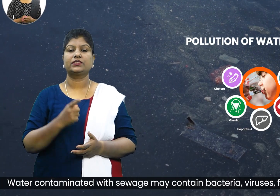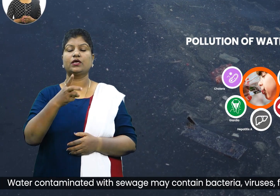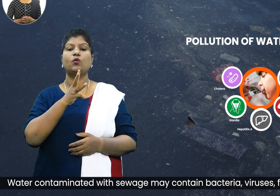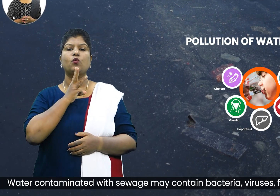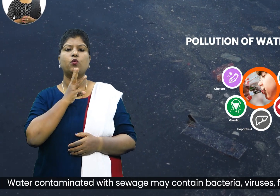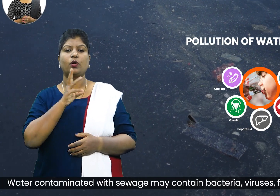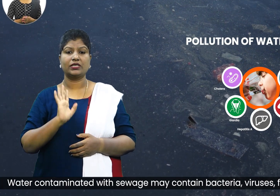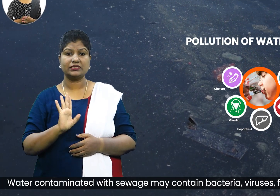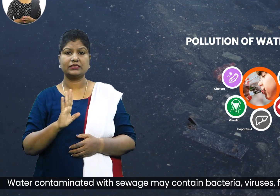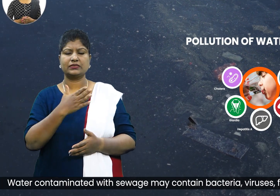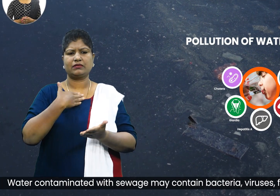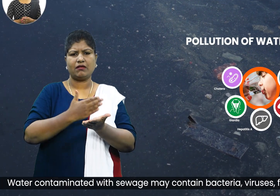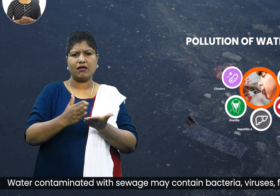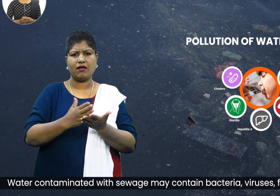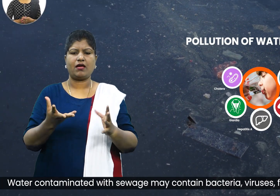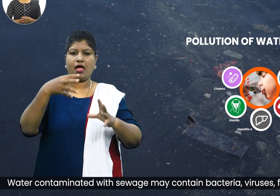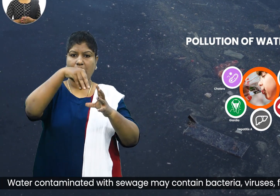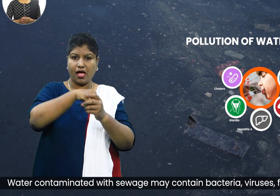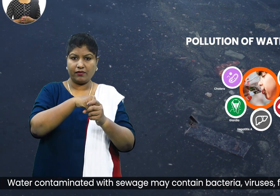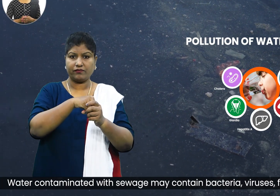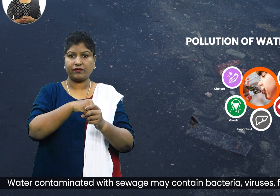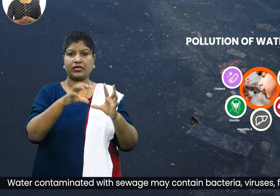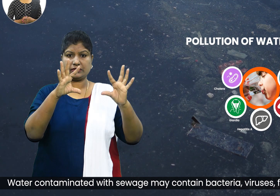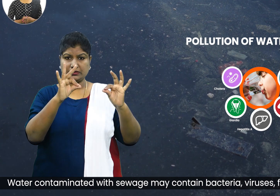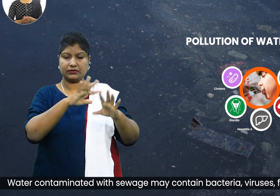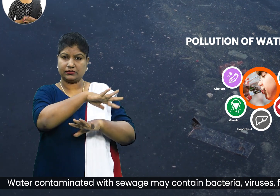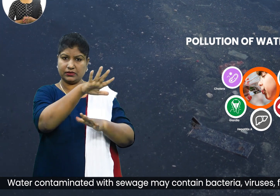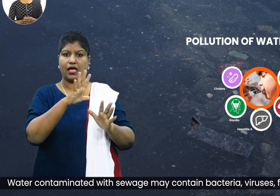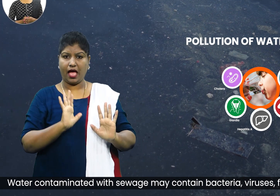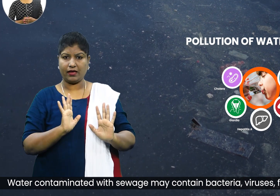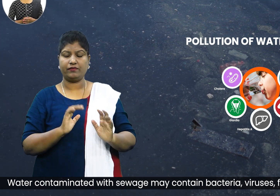Water contaminated with sewage may contain